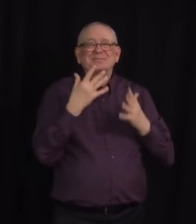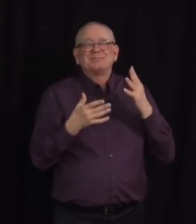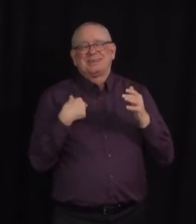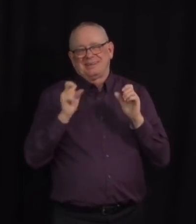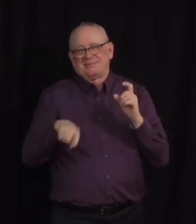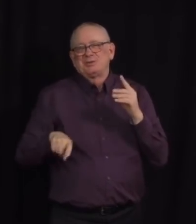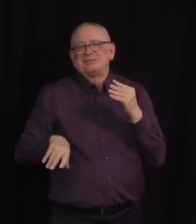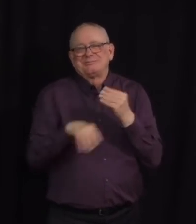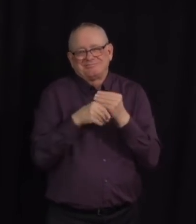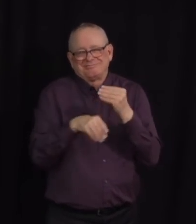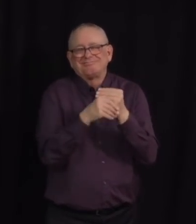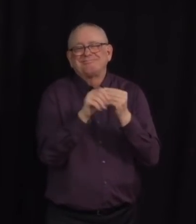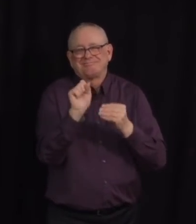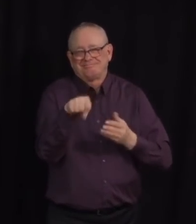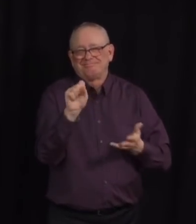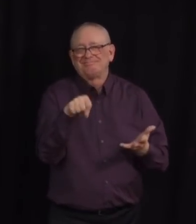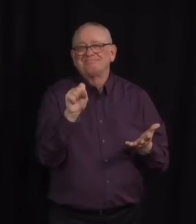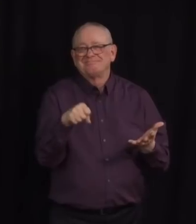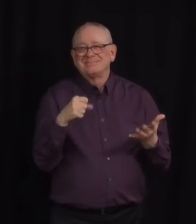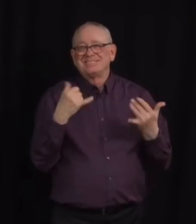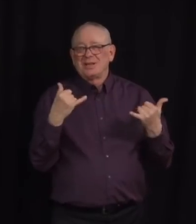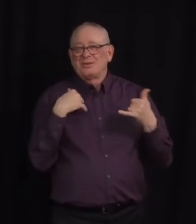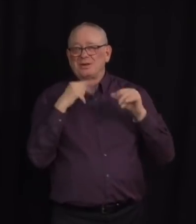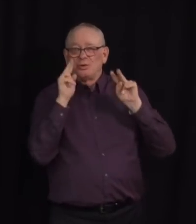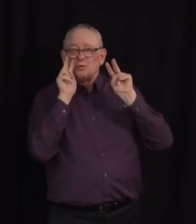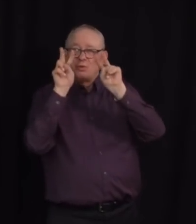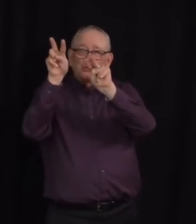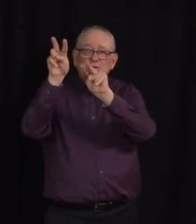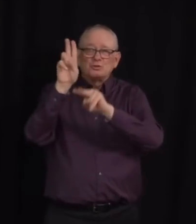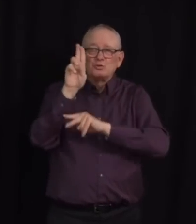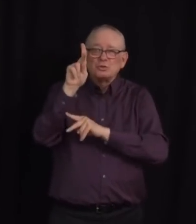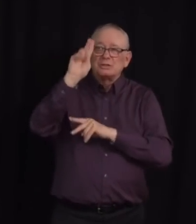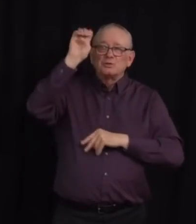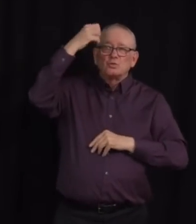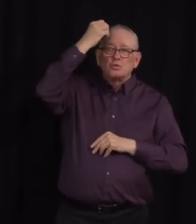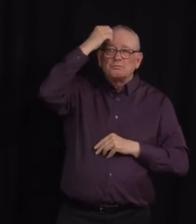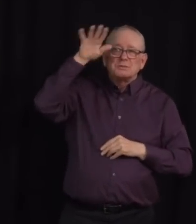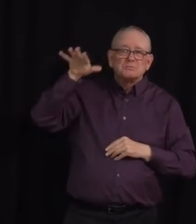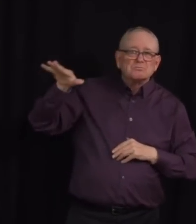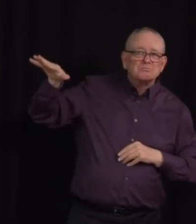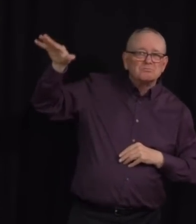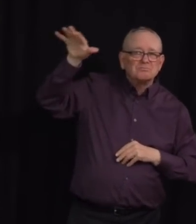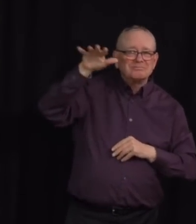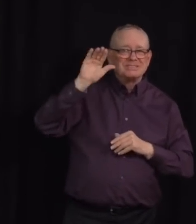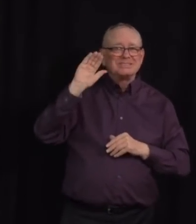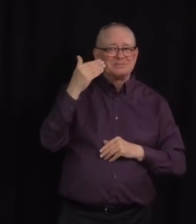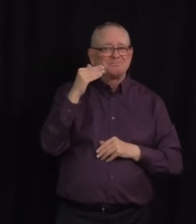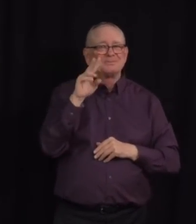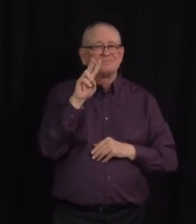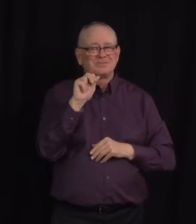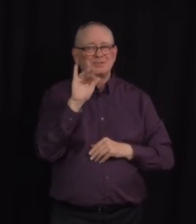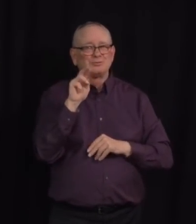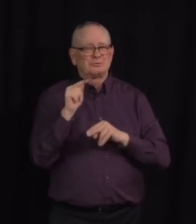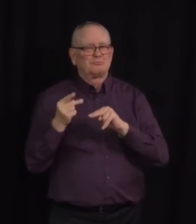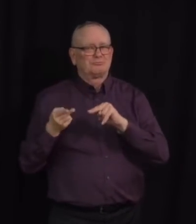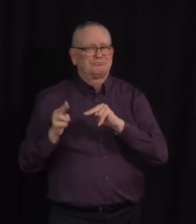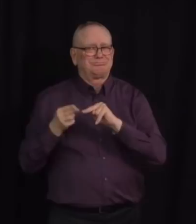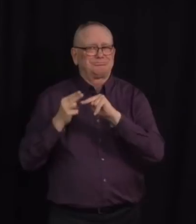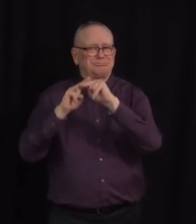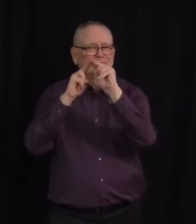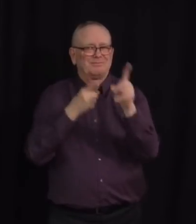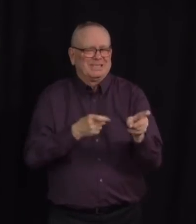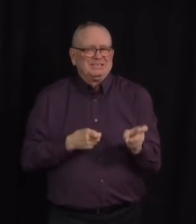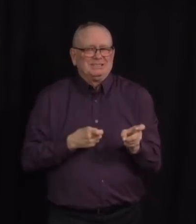that the variant strains rise very quickly, and that in some cases those additional restrictions have been needed